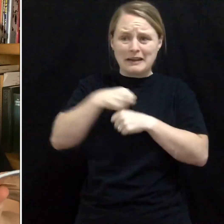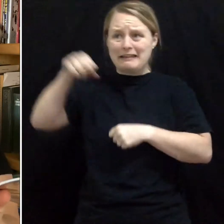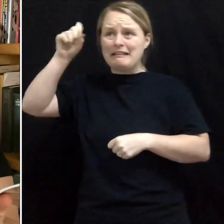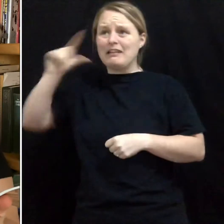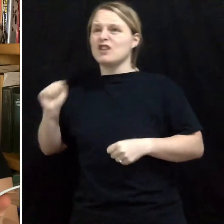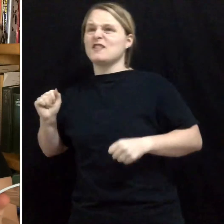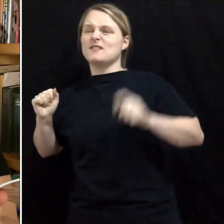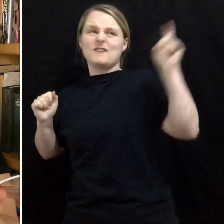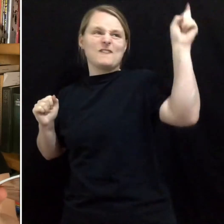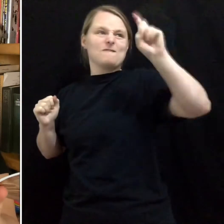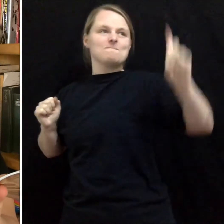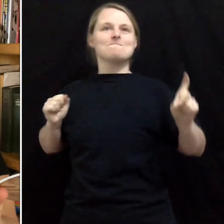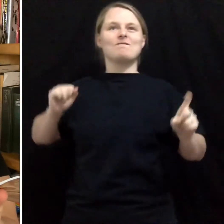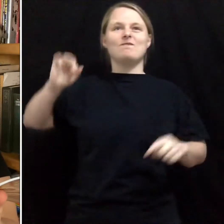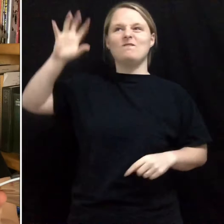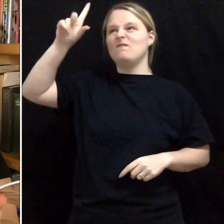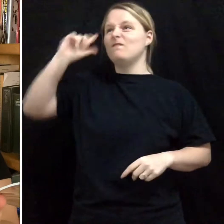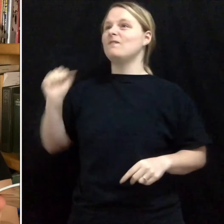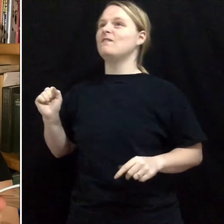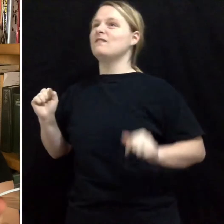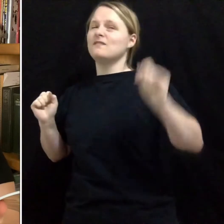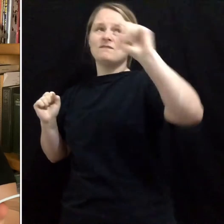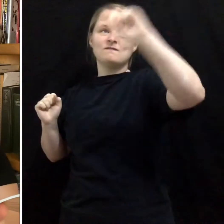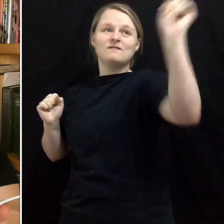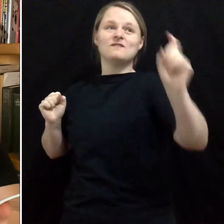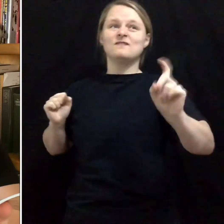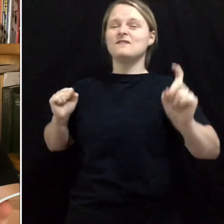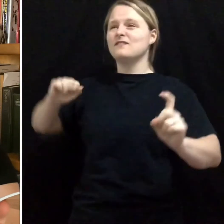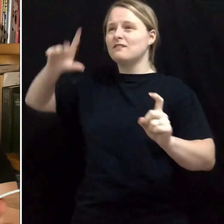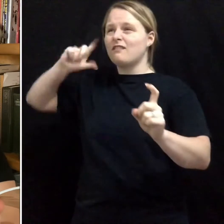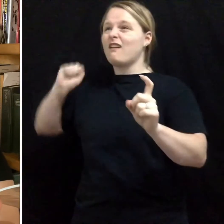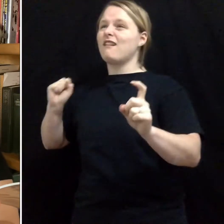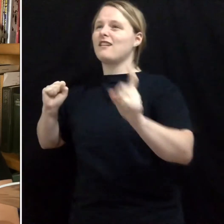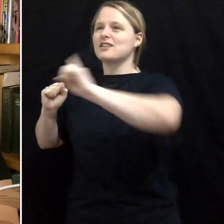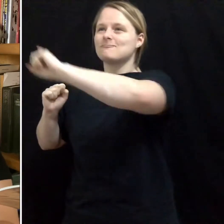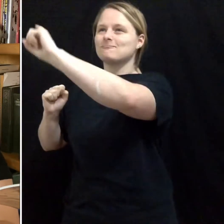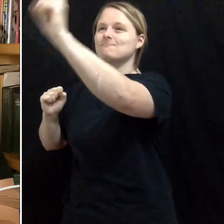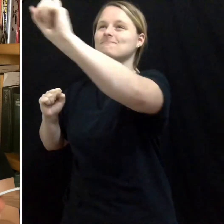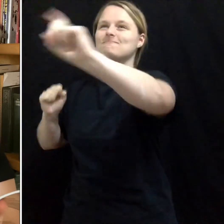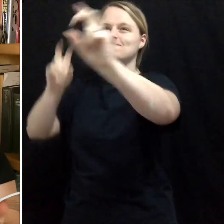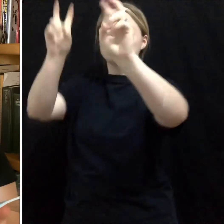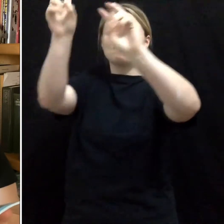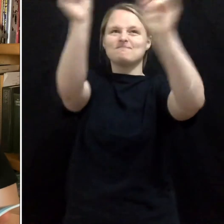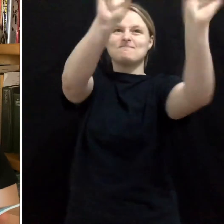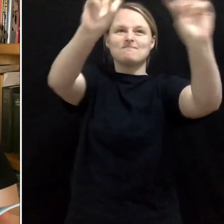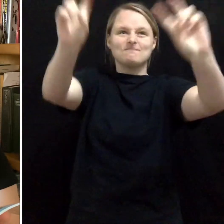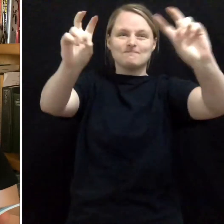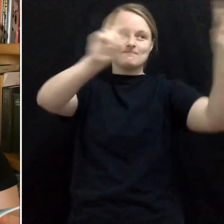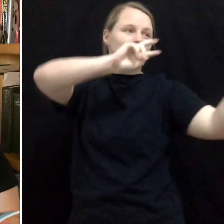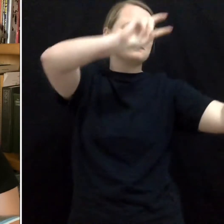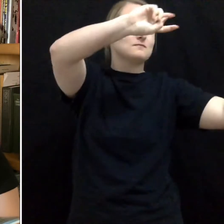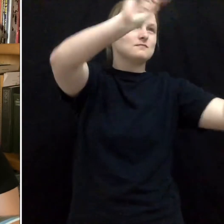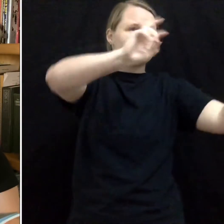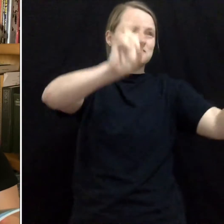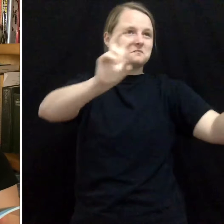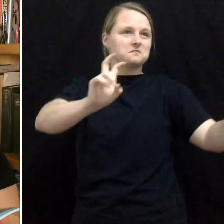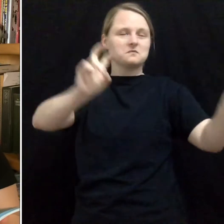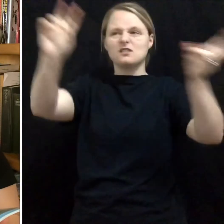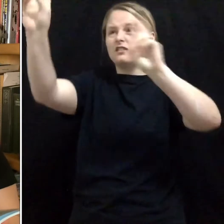making thunder and lightning rise and fall to the ground at her command at the sound of